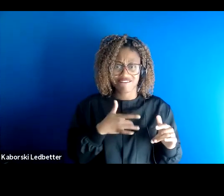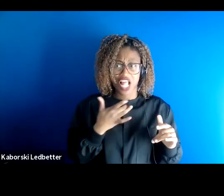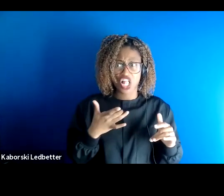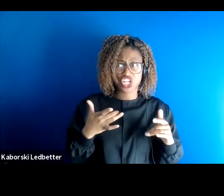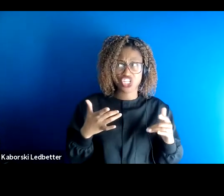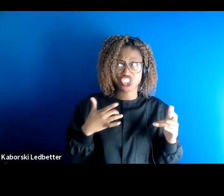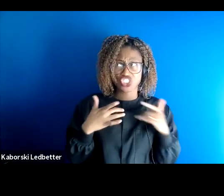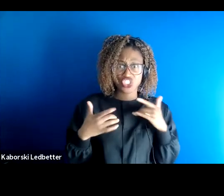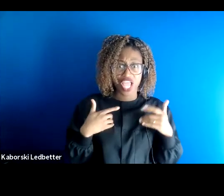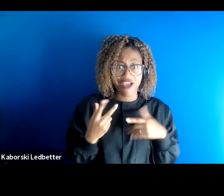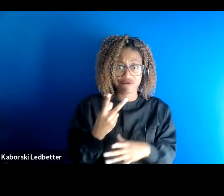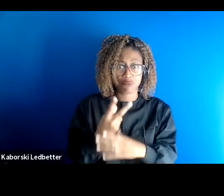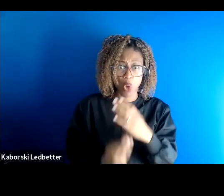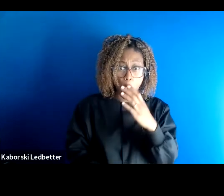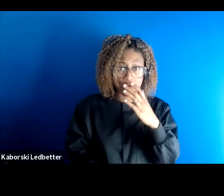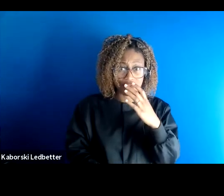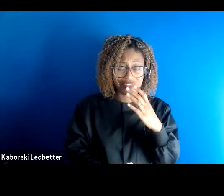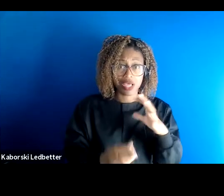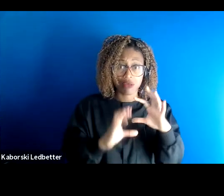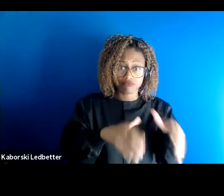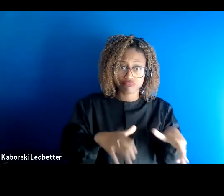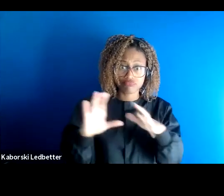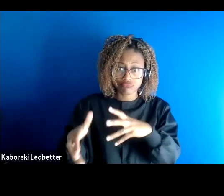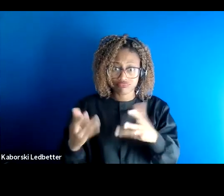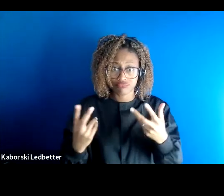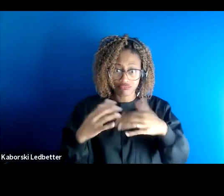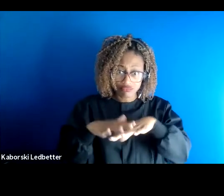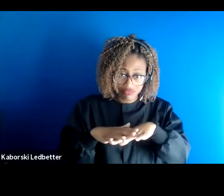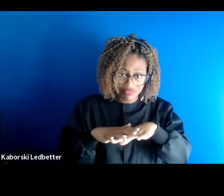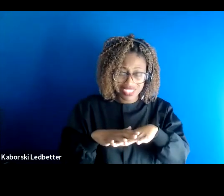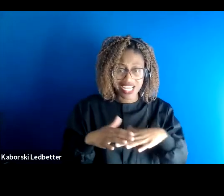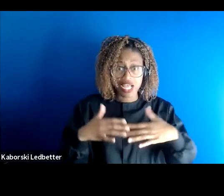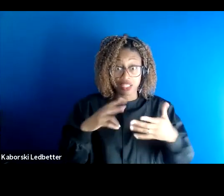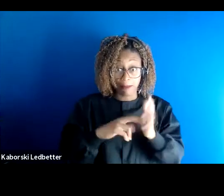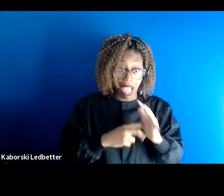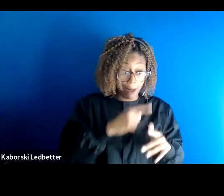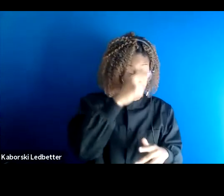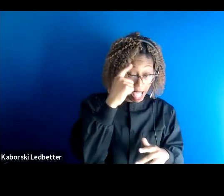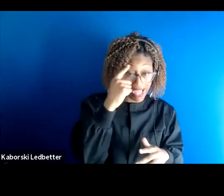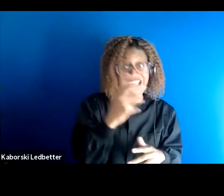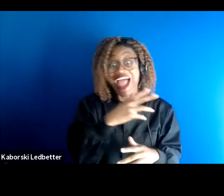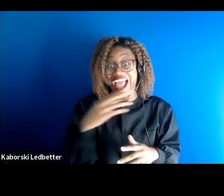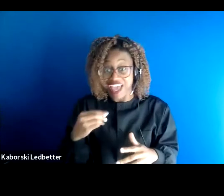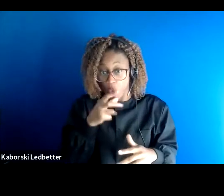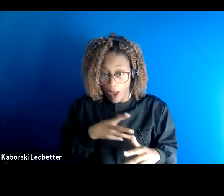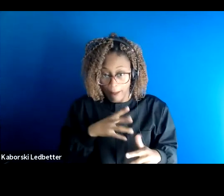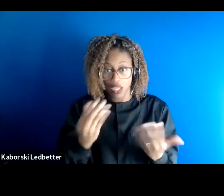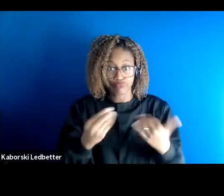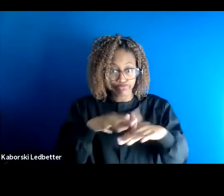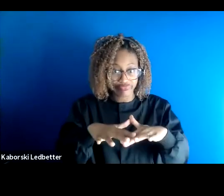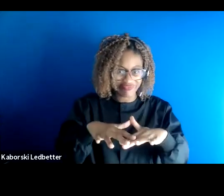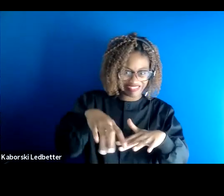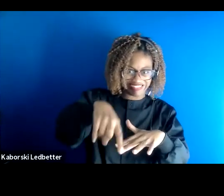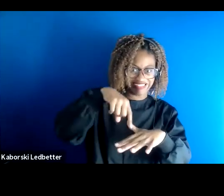the compounding intersectional impact of oppression, marginalization, or